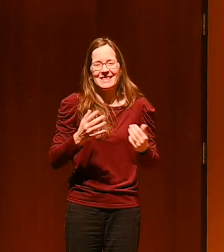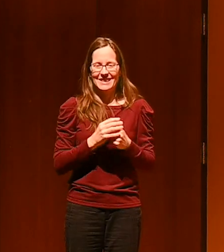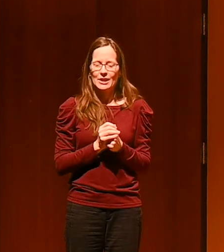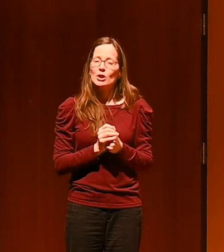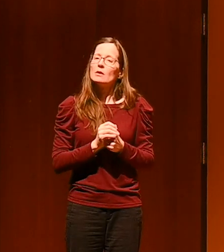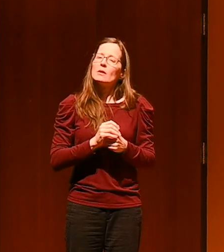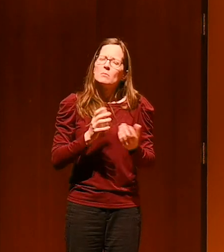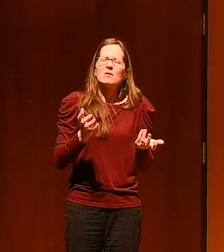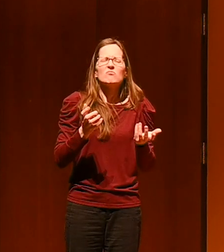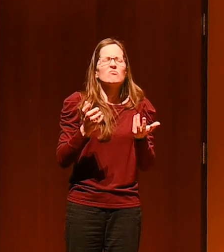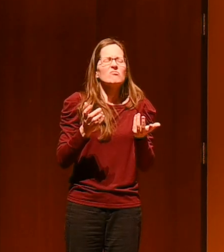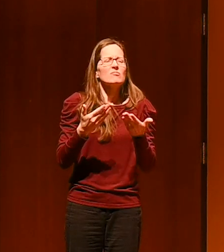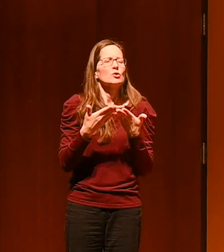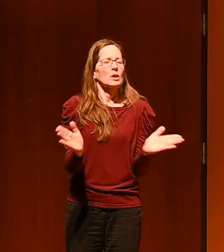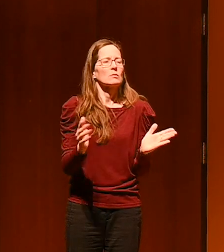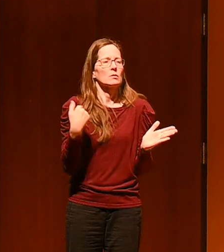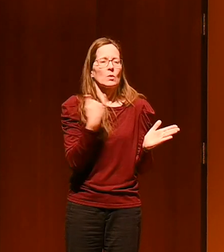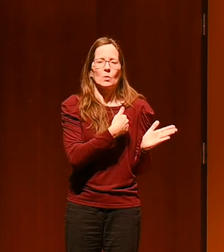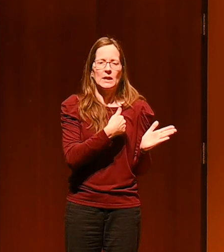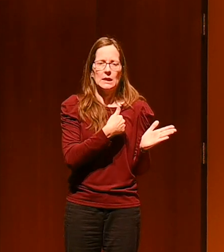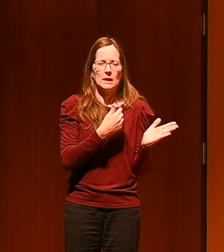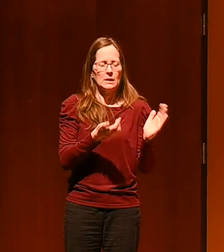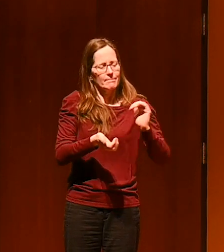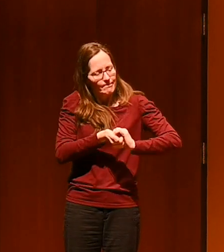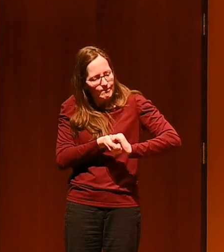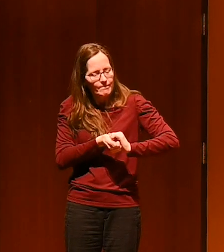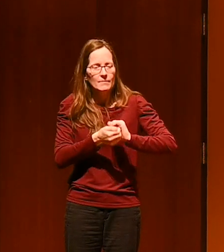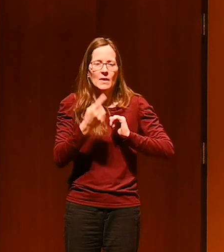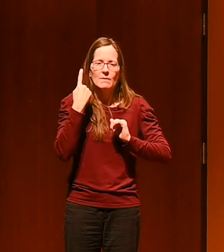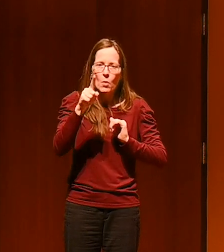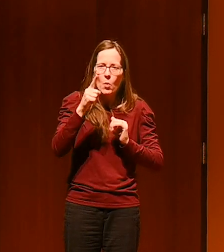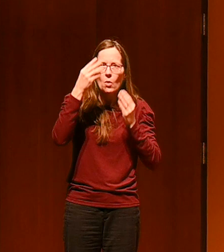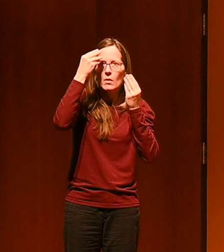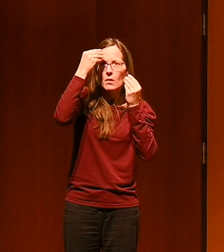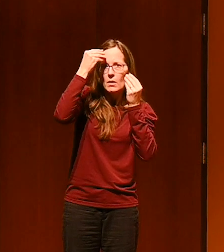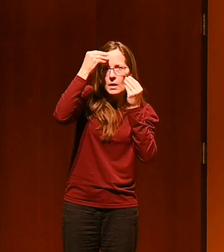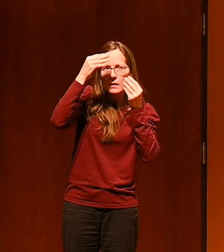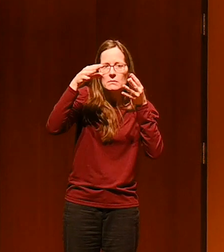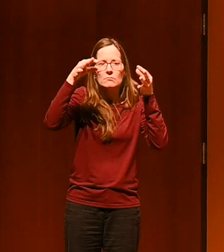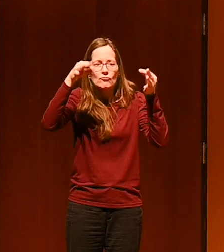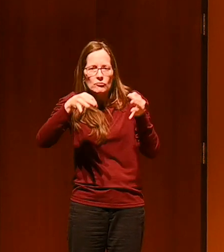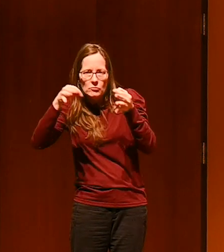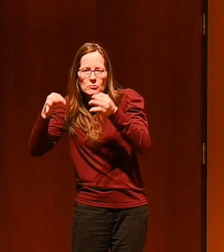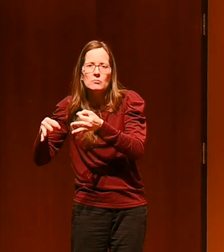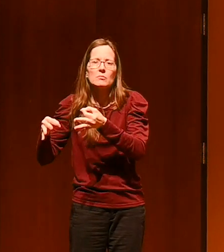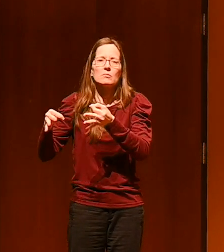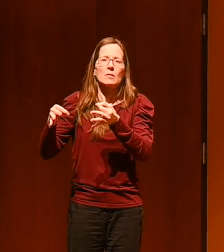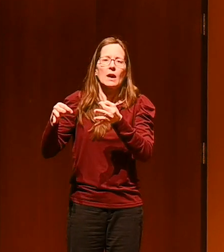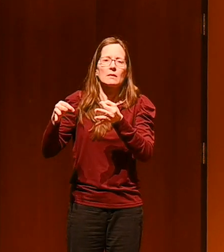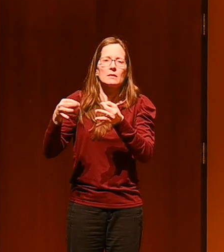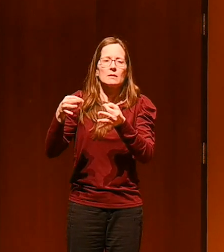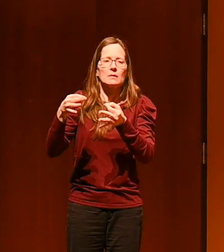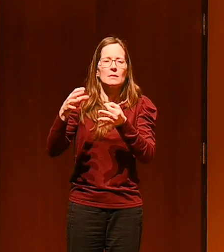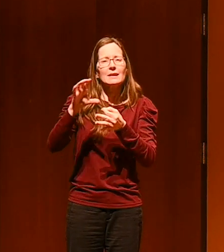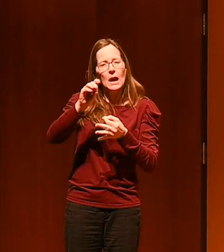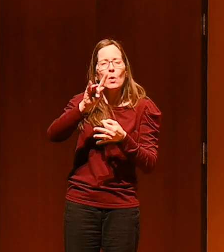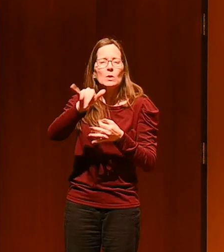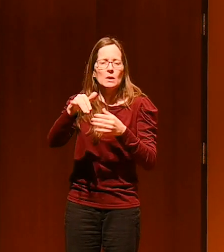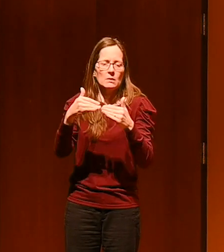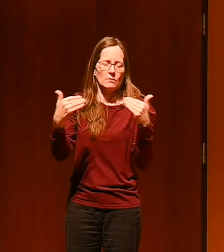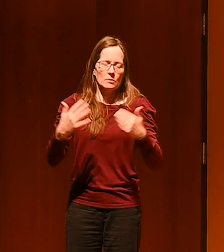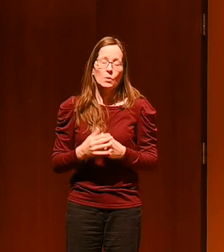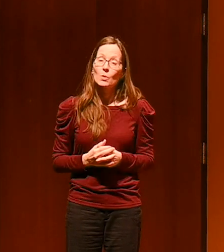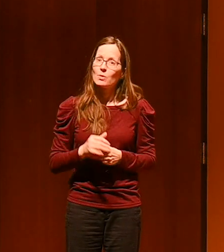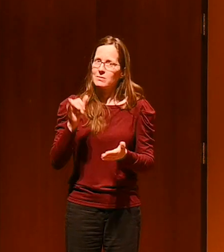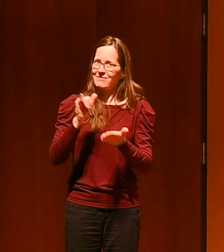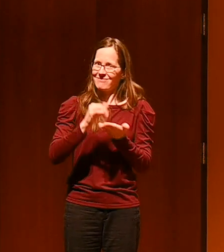encourage the involvement of communities in the decision-making at the county level. So that is why I am so excited to be here today and to